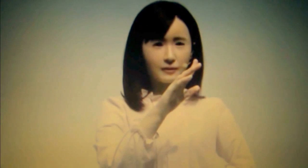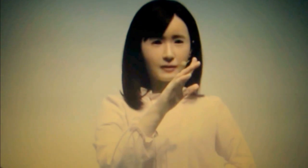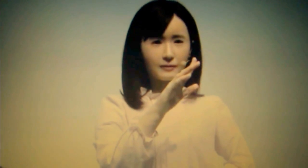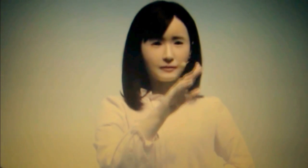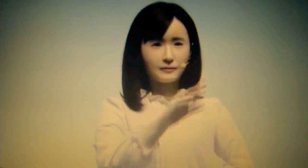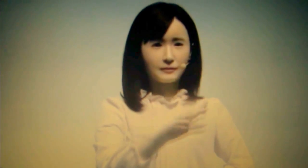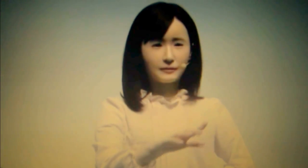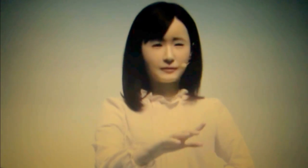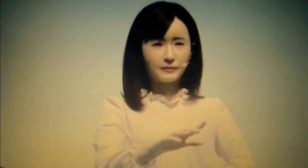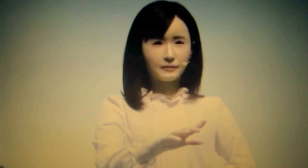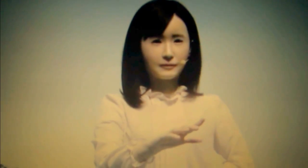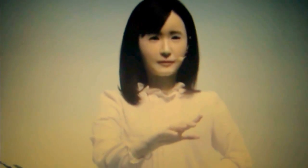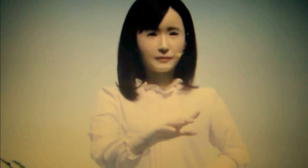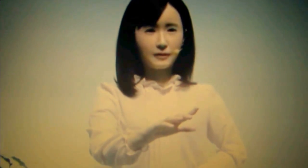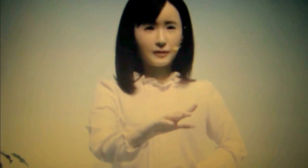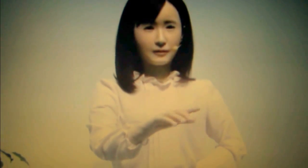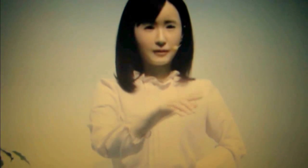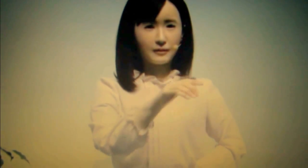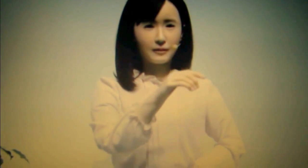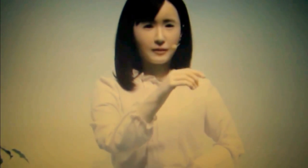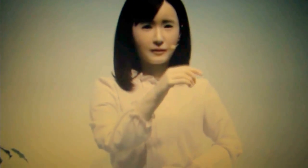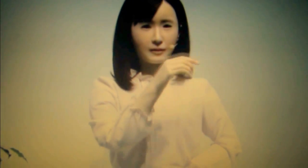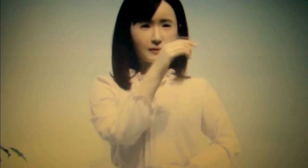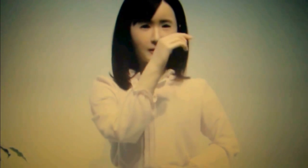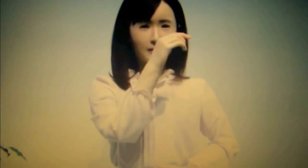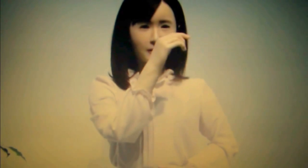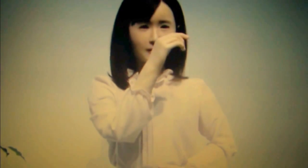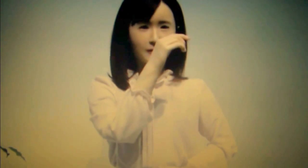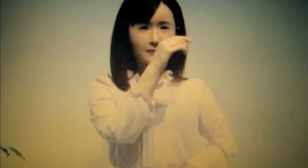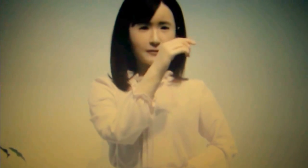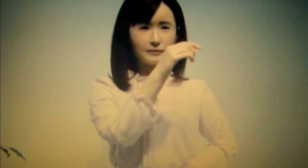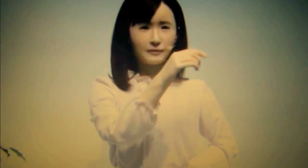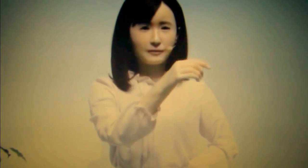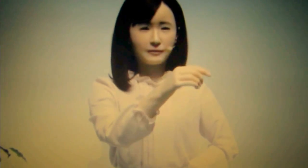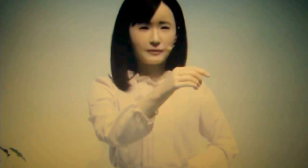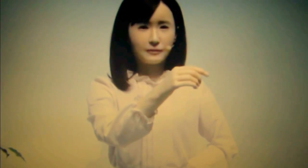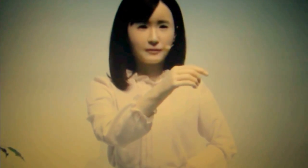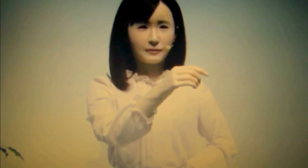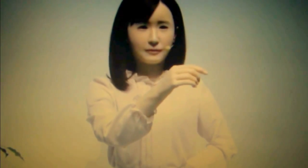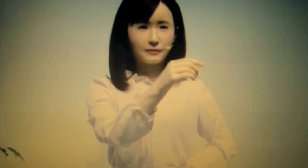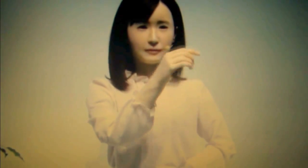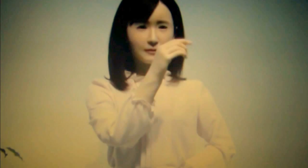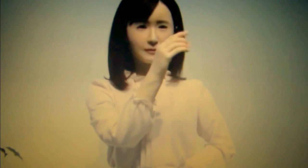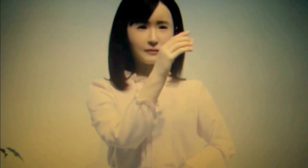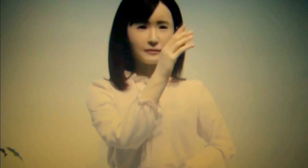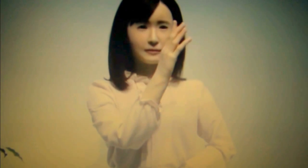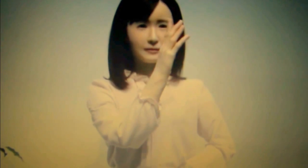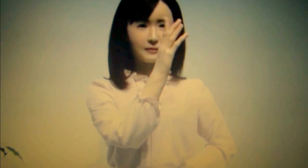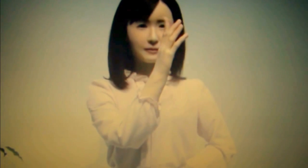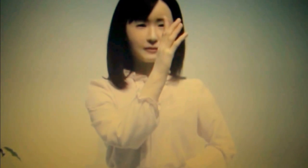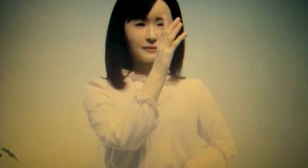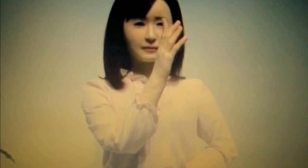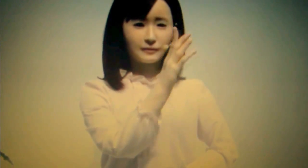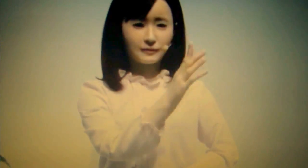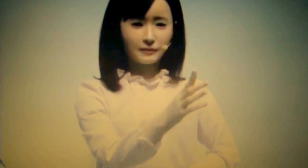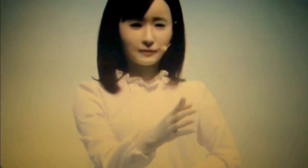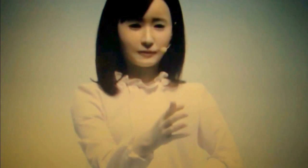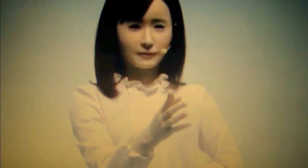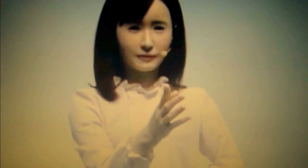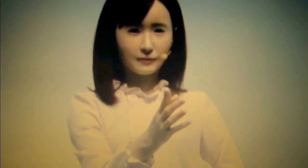and adult entertainment. Toshiba hopes that by 2020, the year of the Tokyo Summer Olympics, the quality